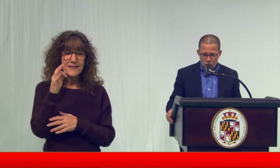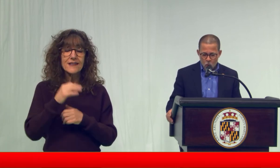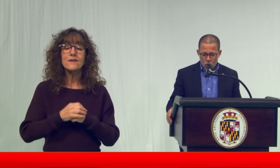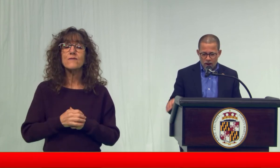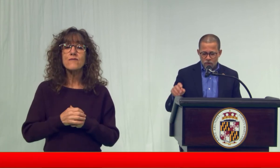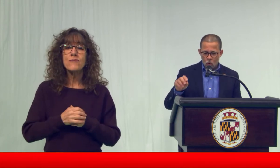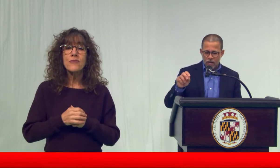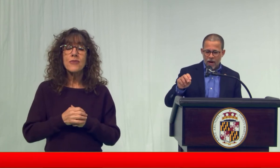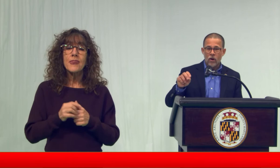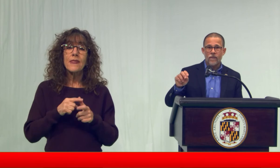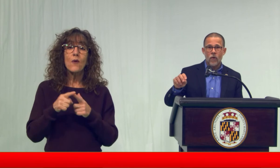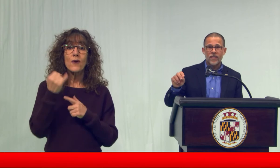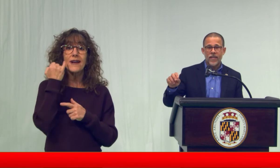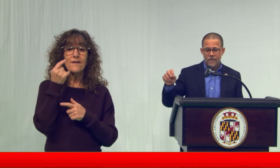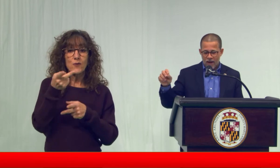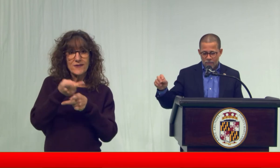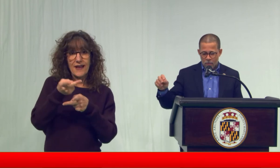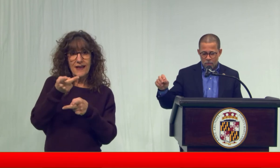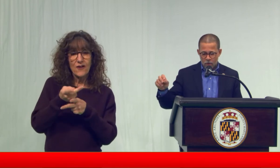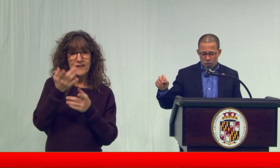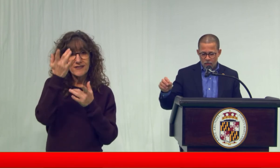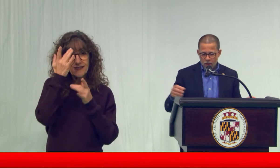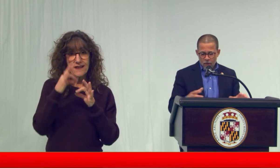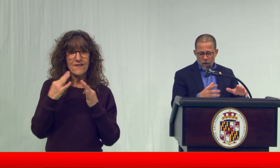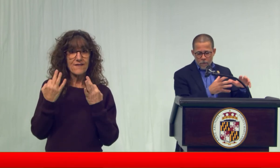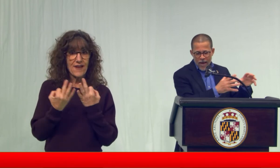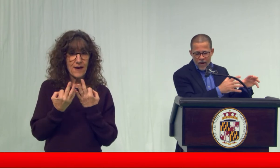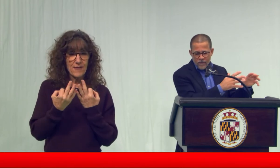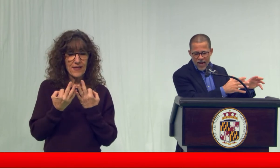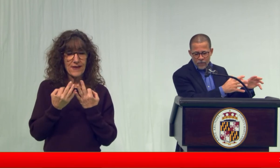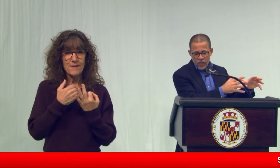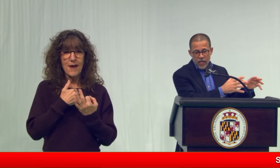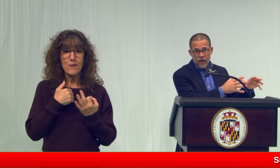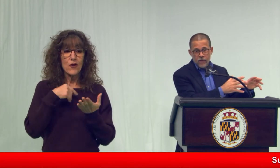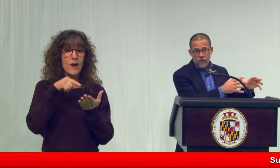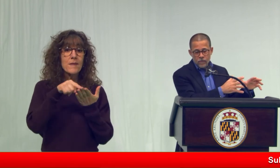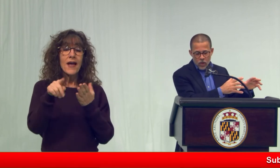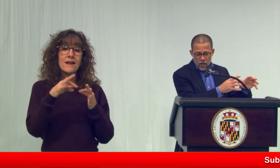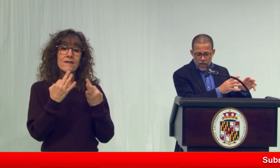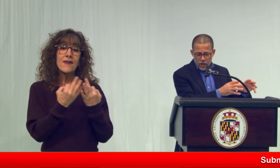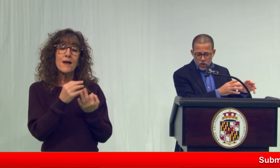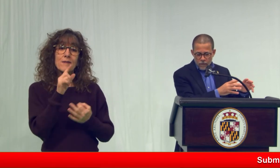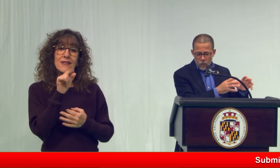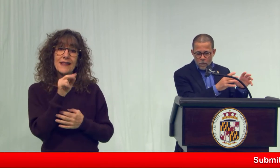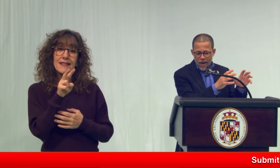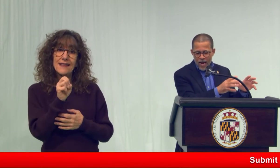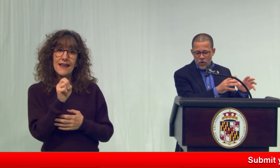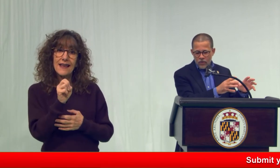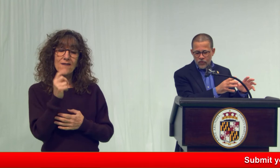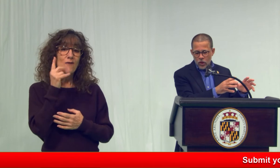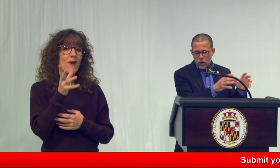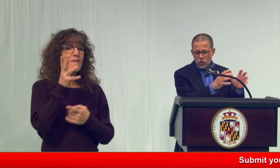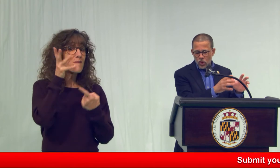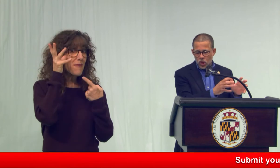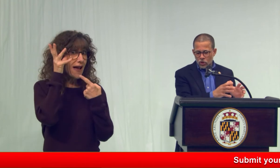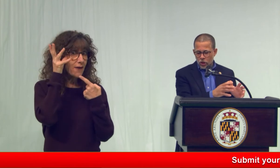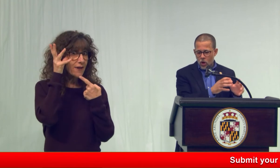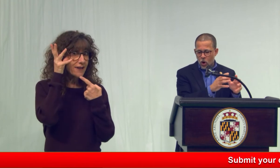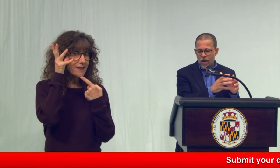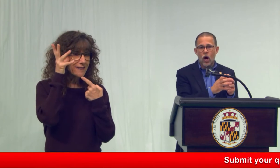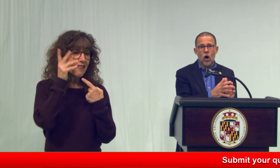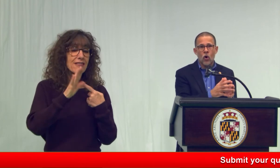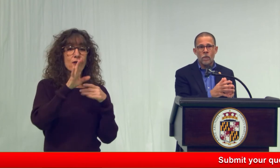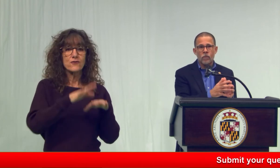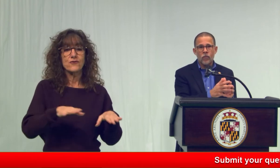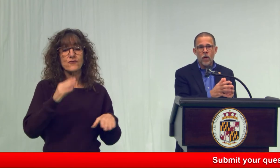COVID-19, or if you are caring for a sick family member. The paid family leave is for parents whose children